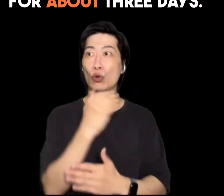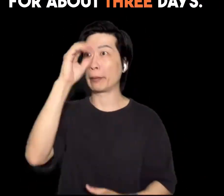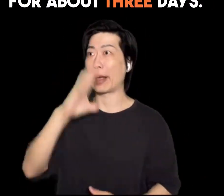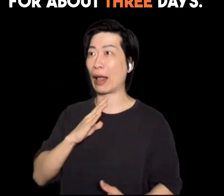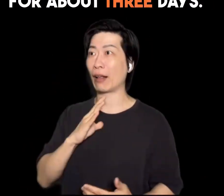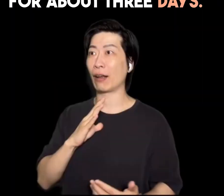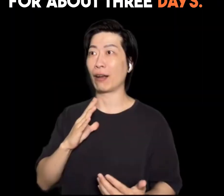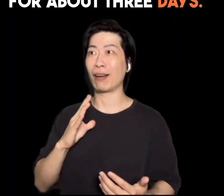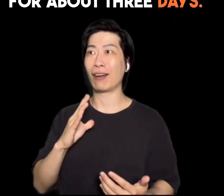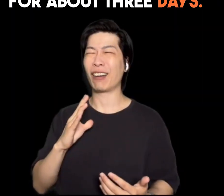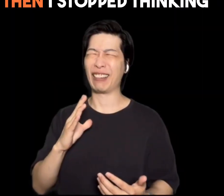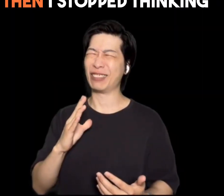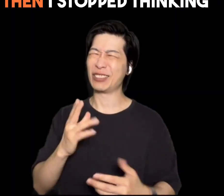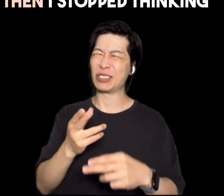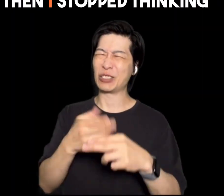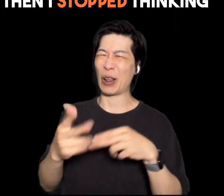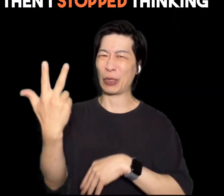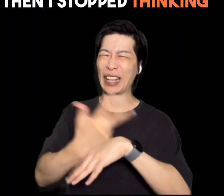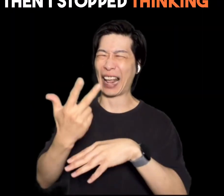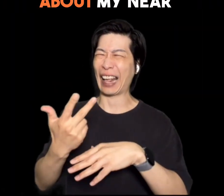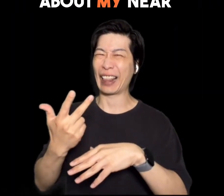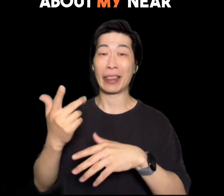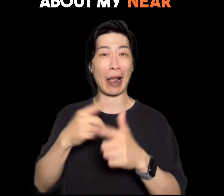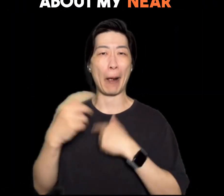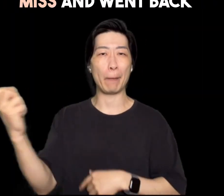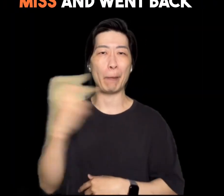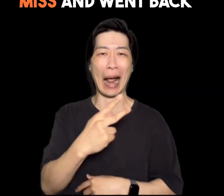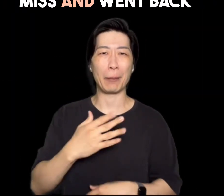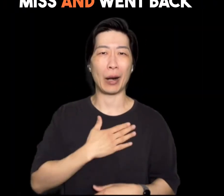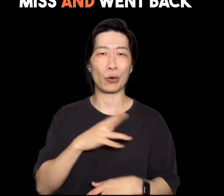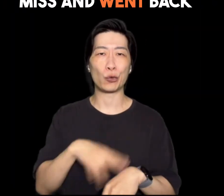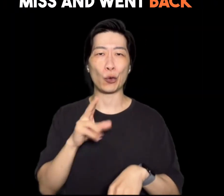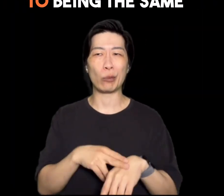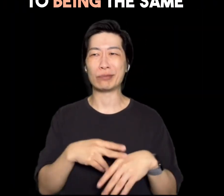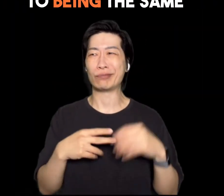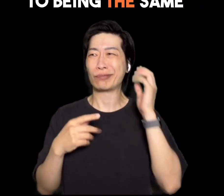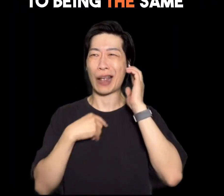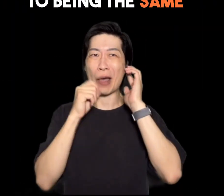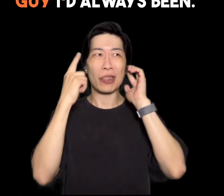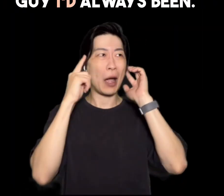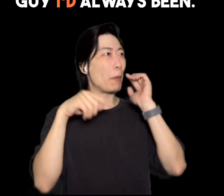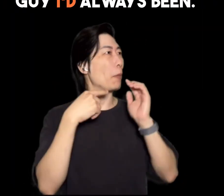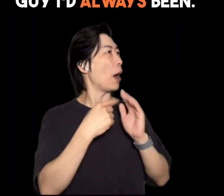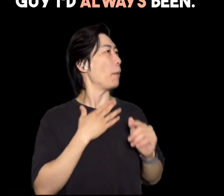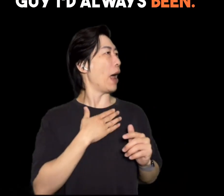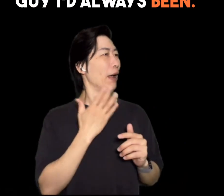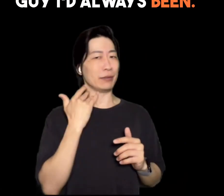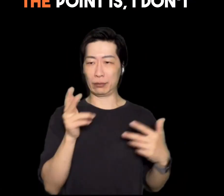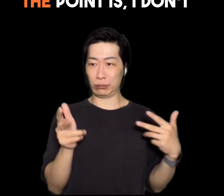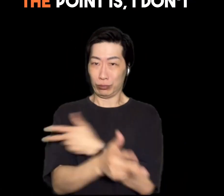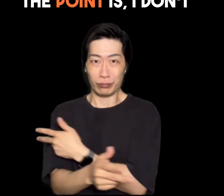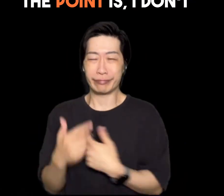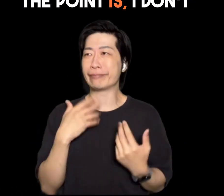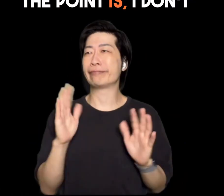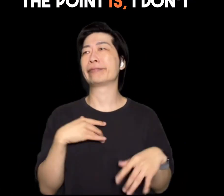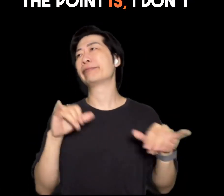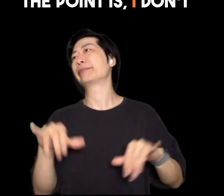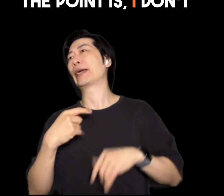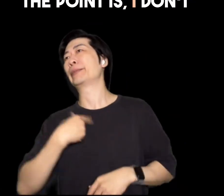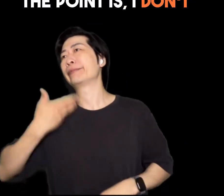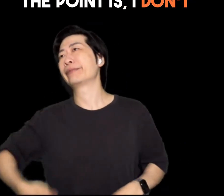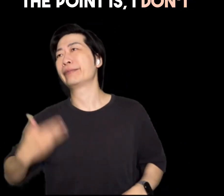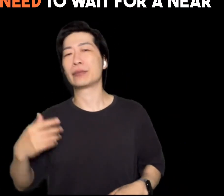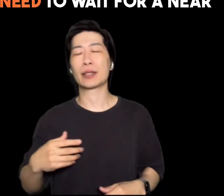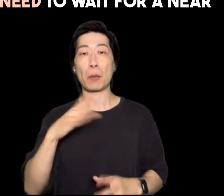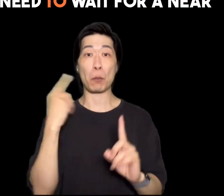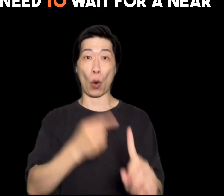about 3 days. Then I stopped thinking about my near miss and went back to being the same guy I'd always been. The point is,